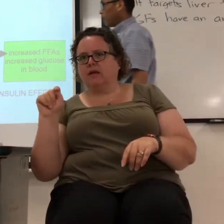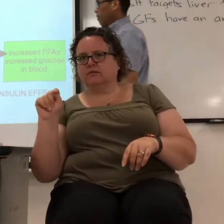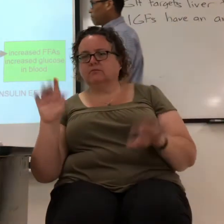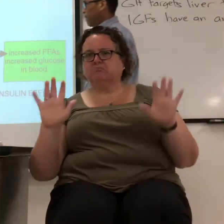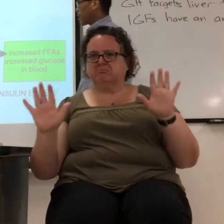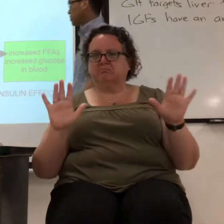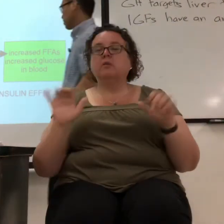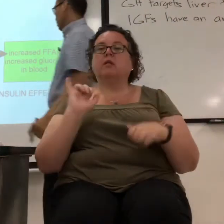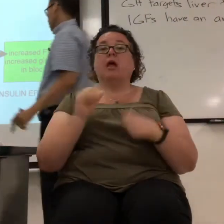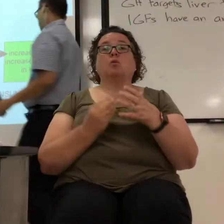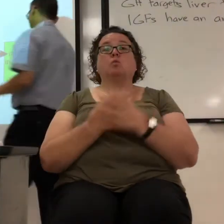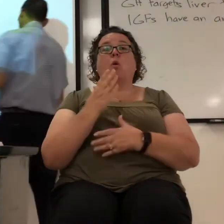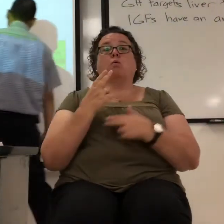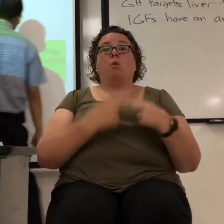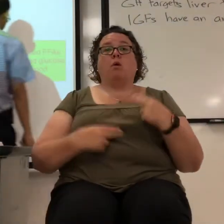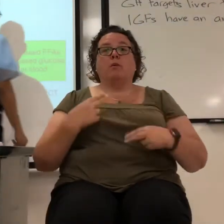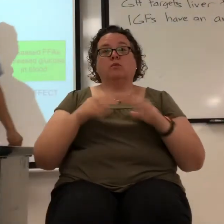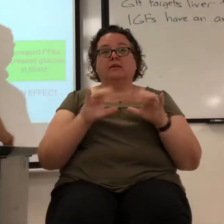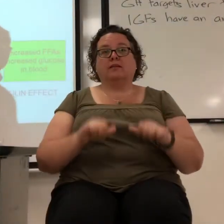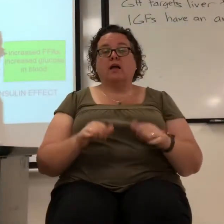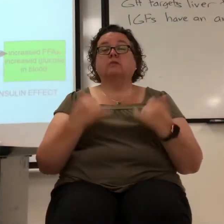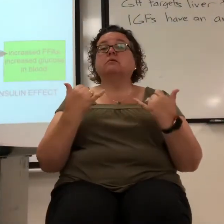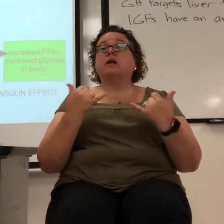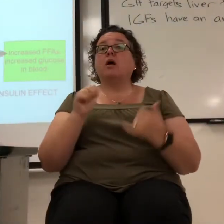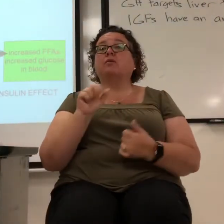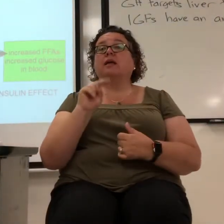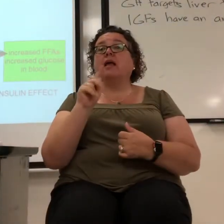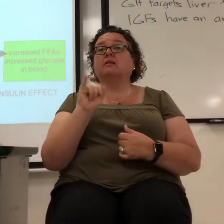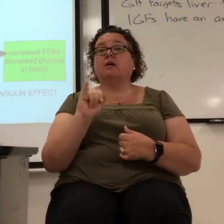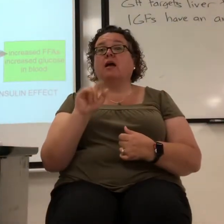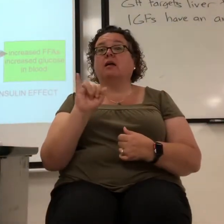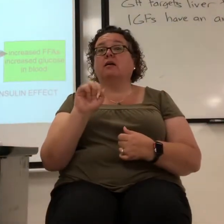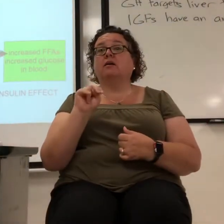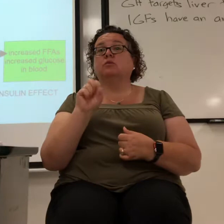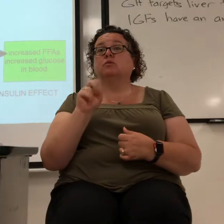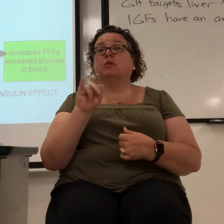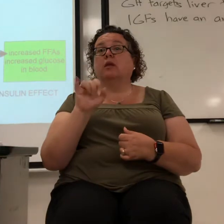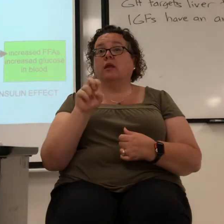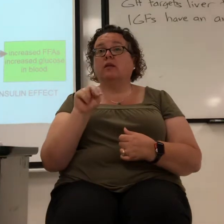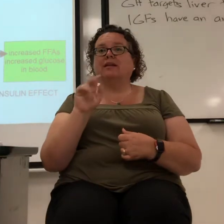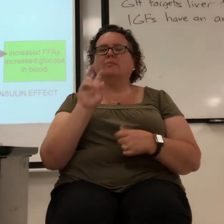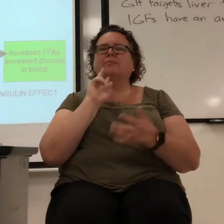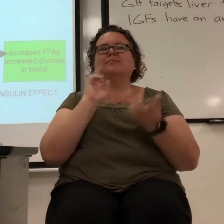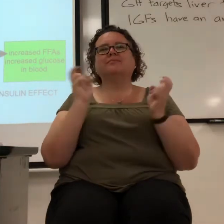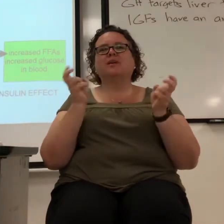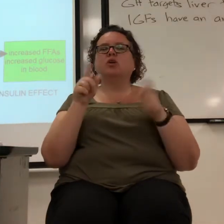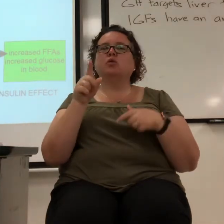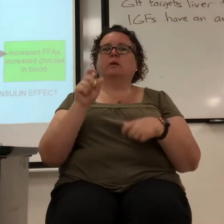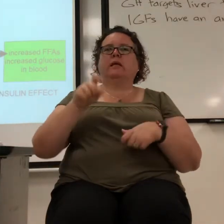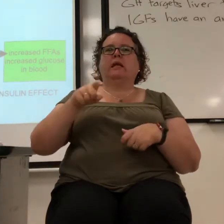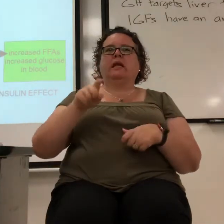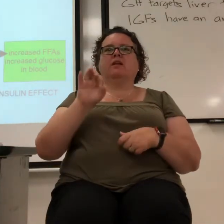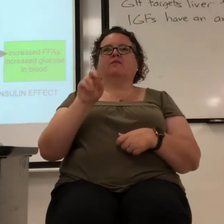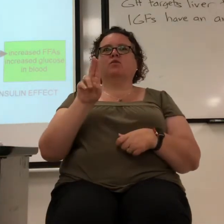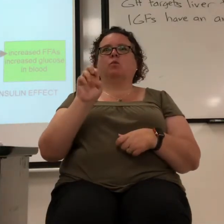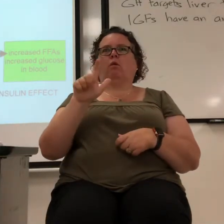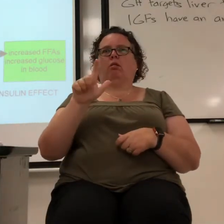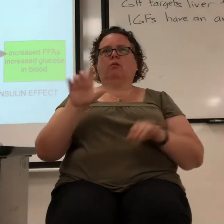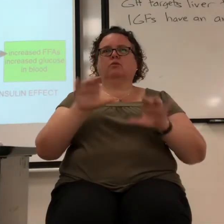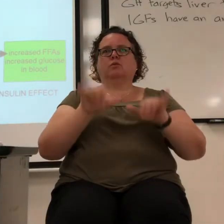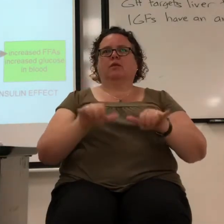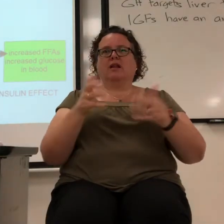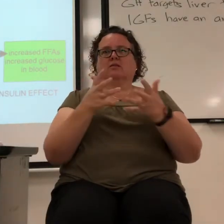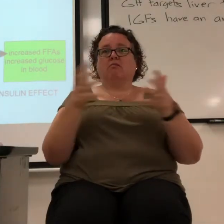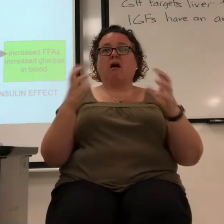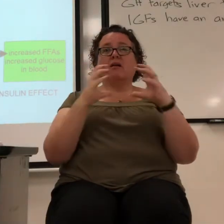the anabolic effects. The anti-insulin effects, it's like you need fuel to do this. It's a lot